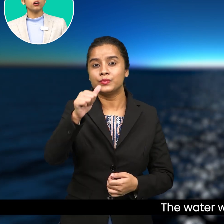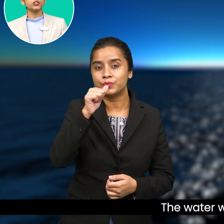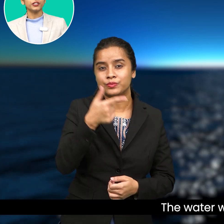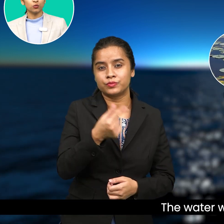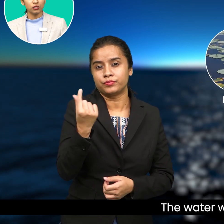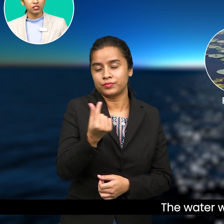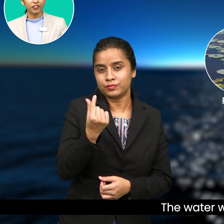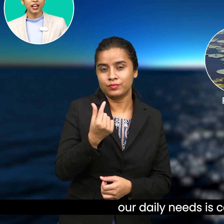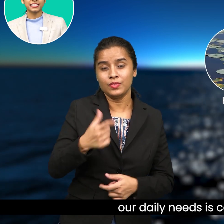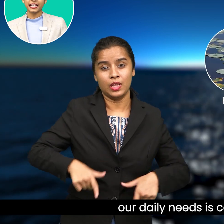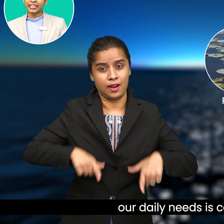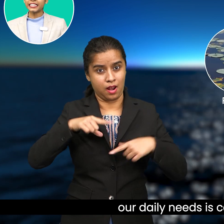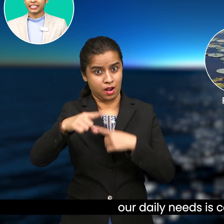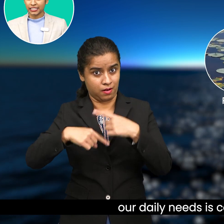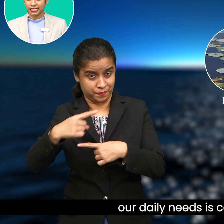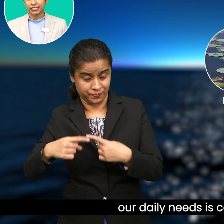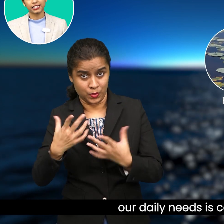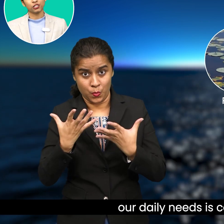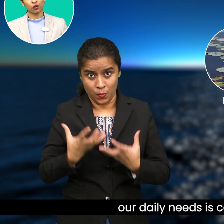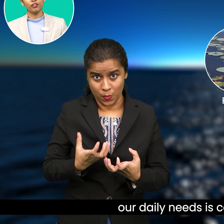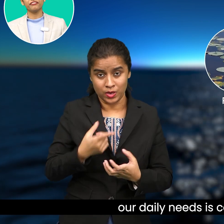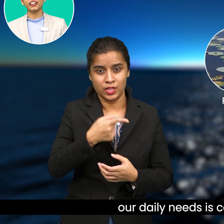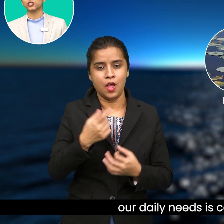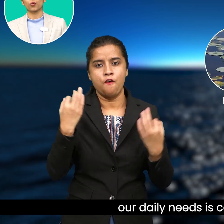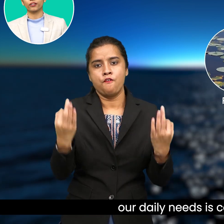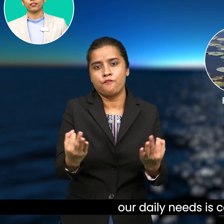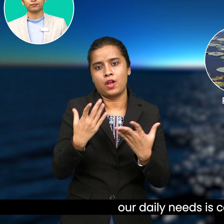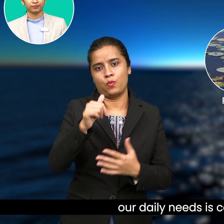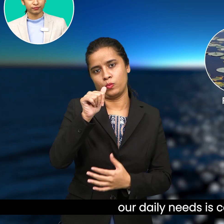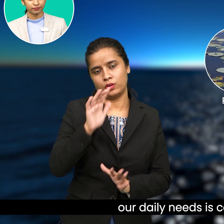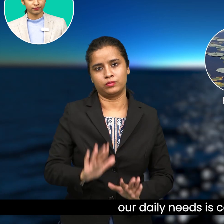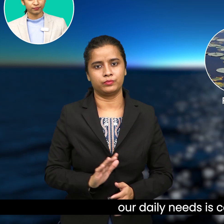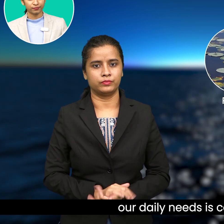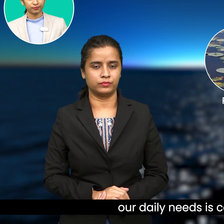The water we use for our daily needs is called fresh water.